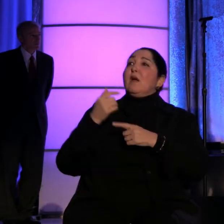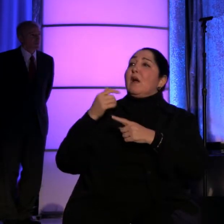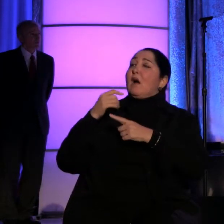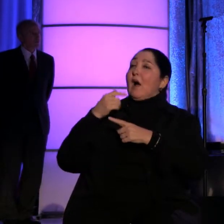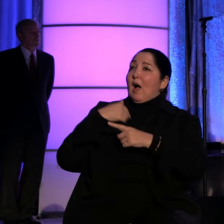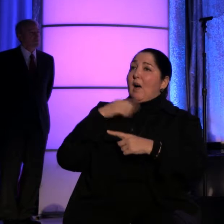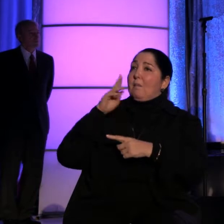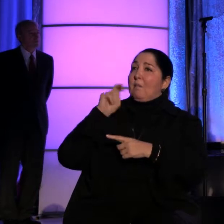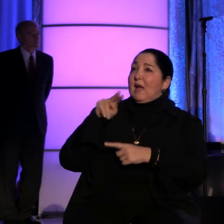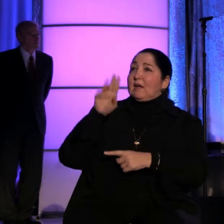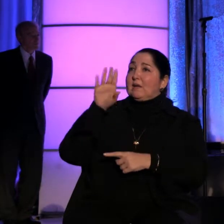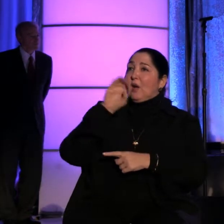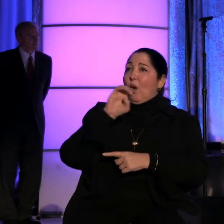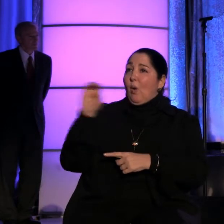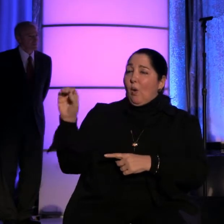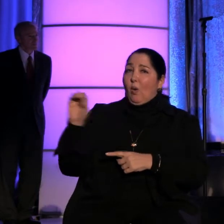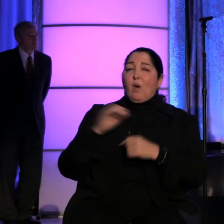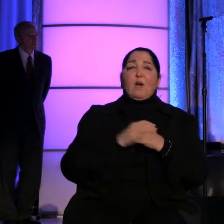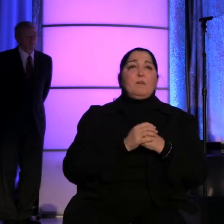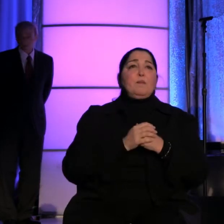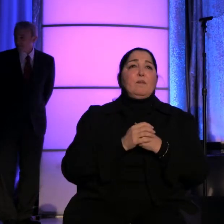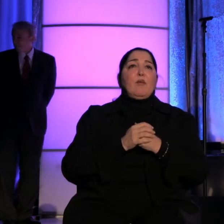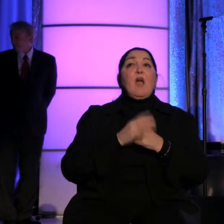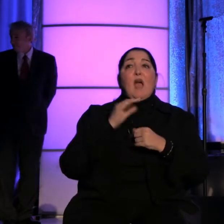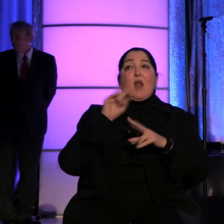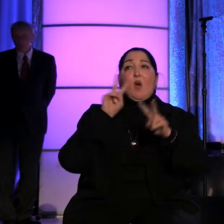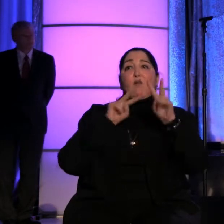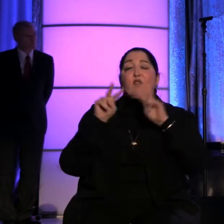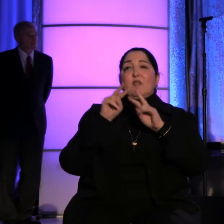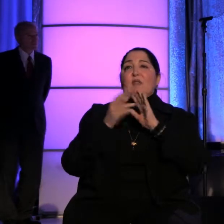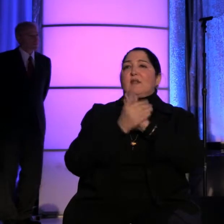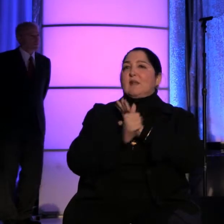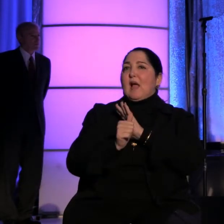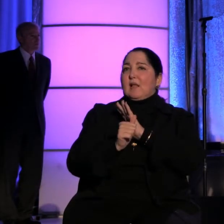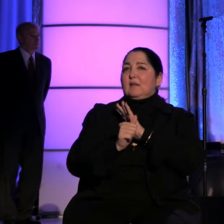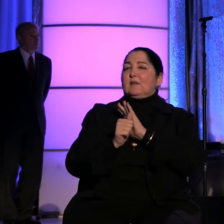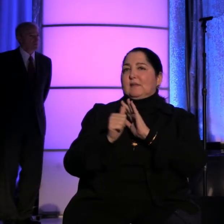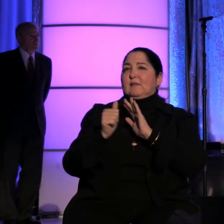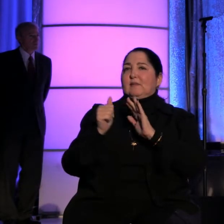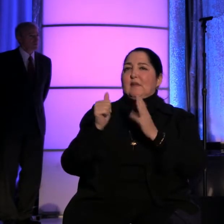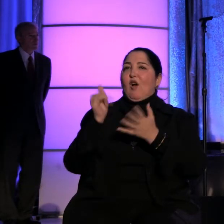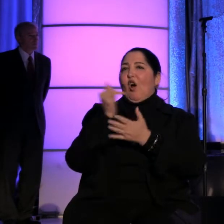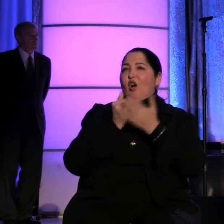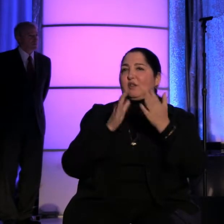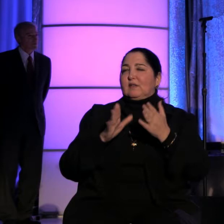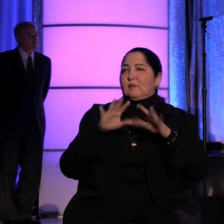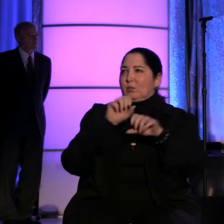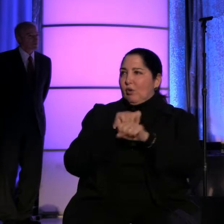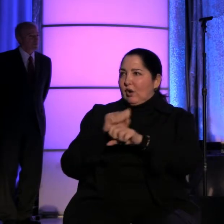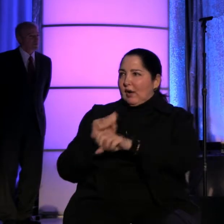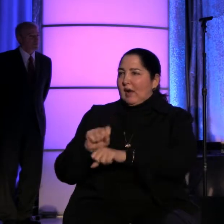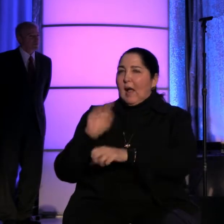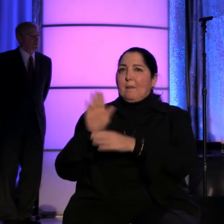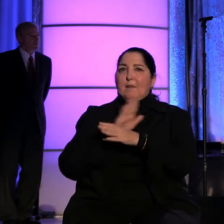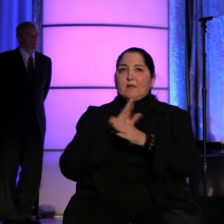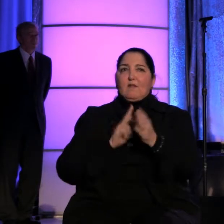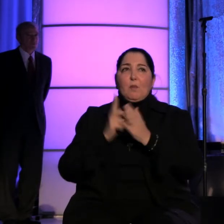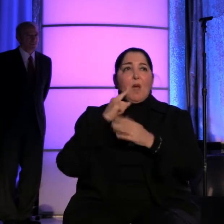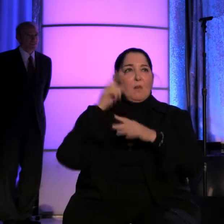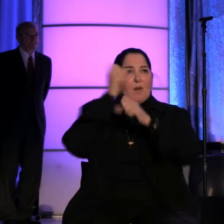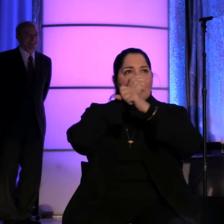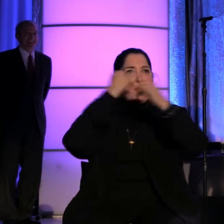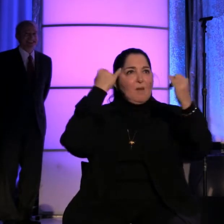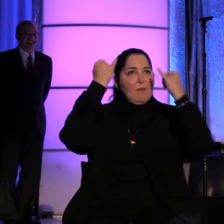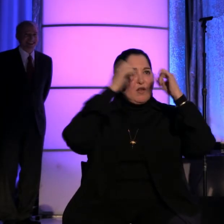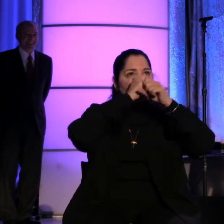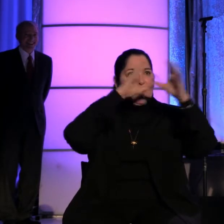the COO. Amongst other things, I oversee the talent booking and business development, and I am picturing all of you naked, so